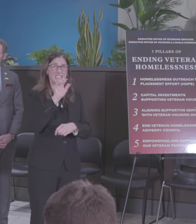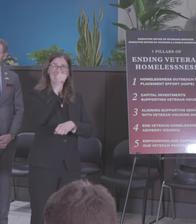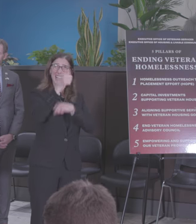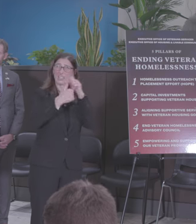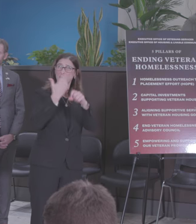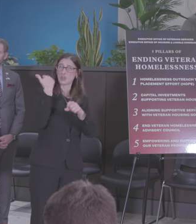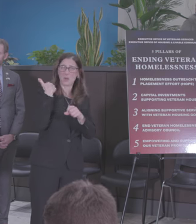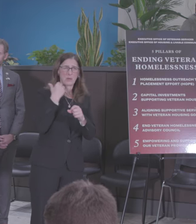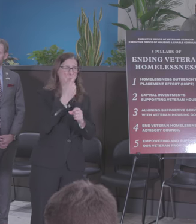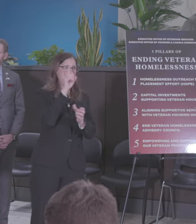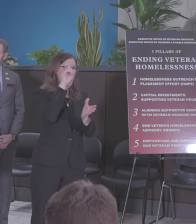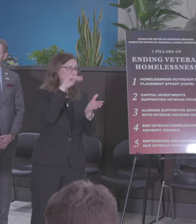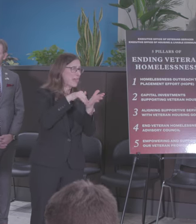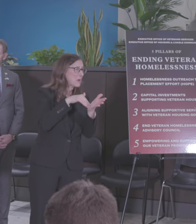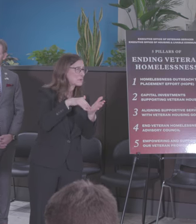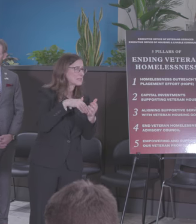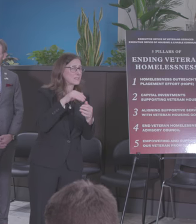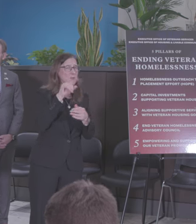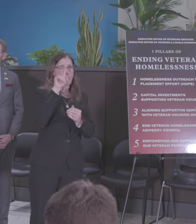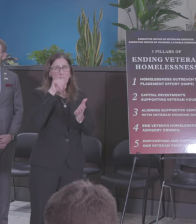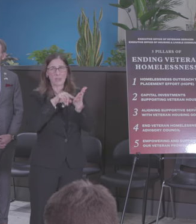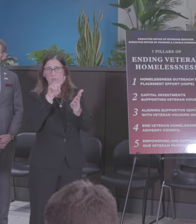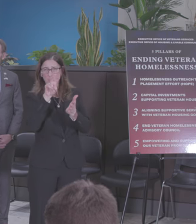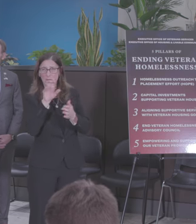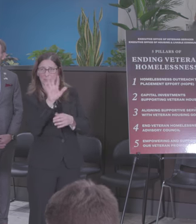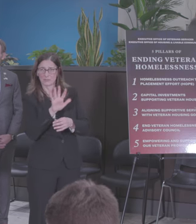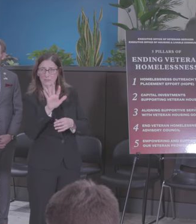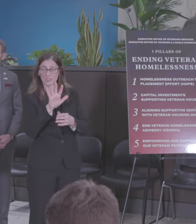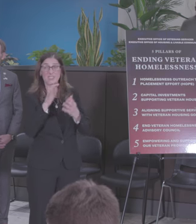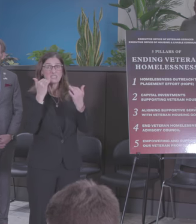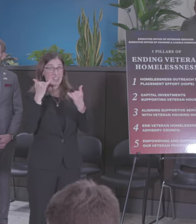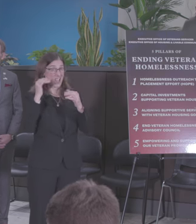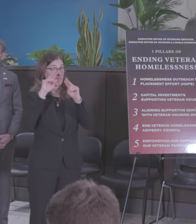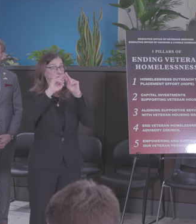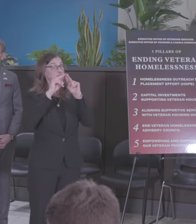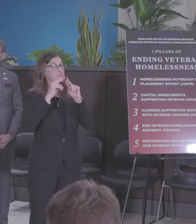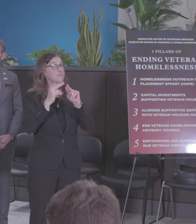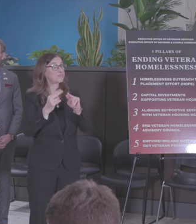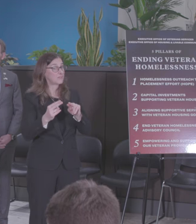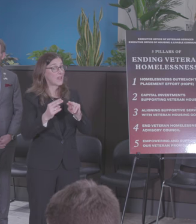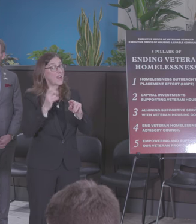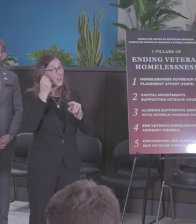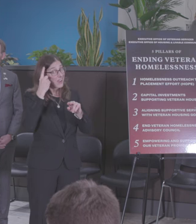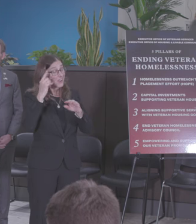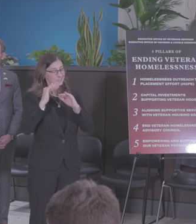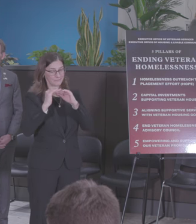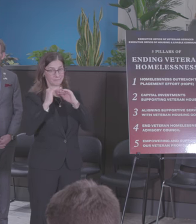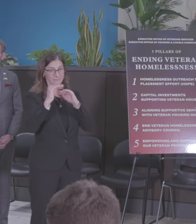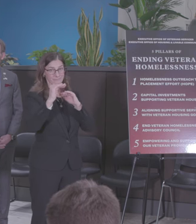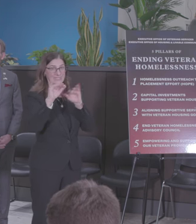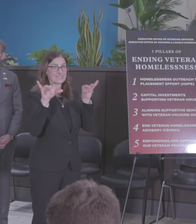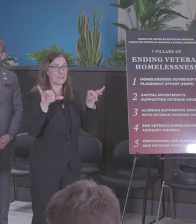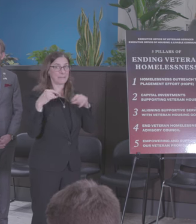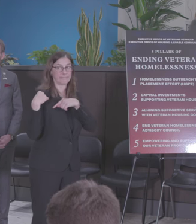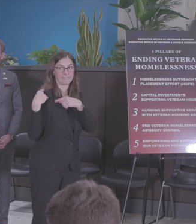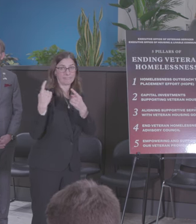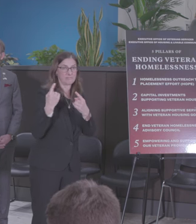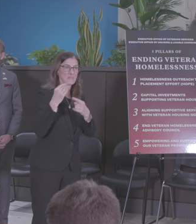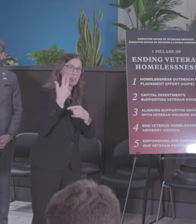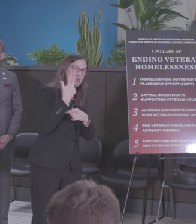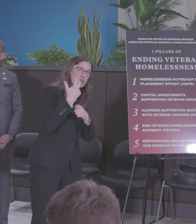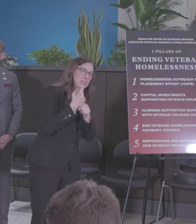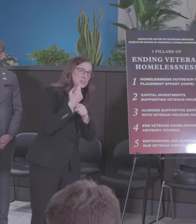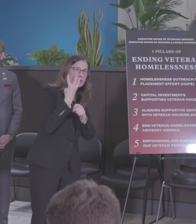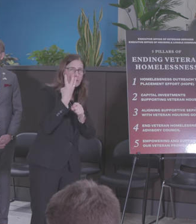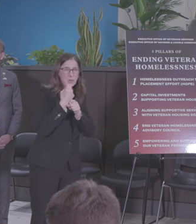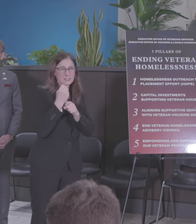1,000, 1,200, and then it steadily climbed down. It has stagnated. It's been about 500, 600 for the past 3-4 years, perhaps due to COVID,